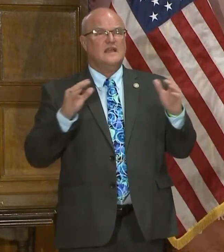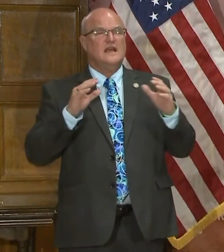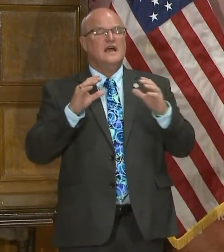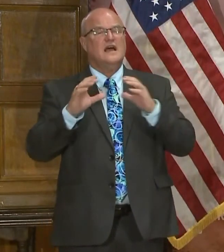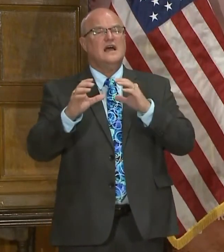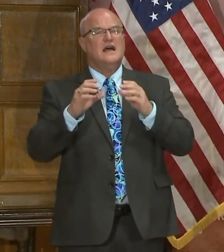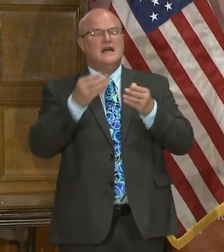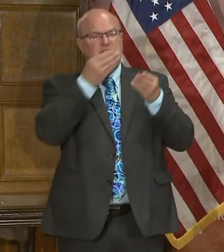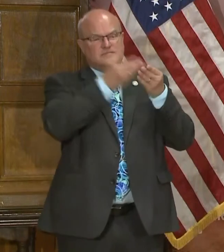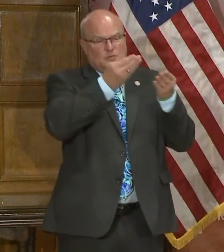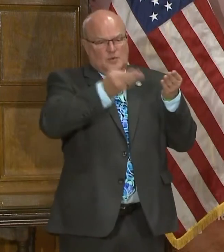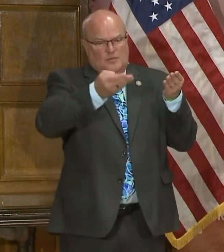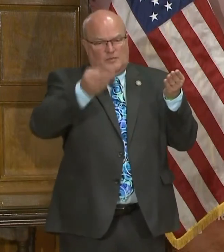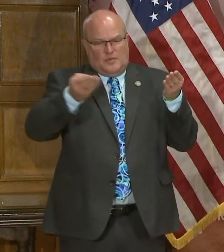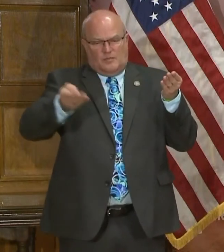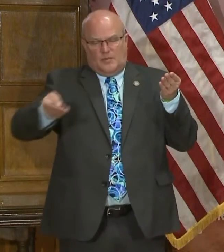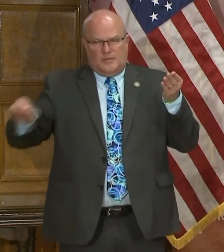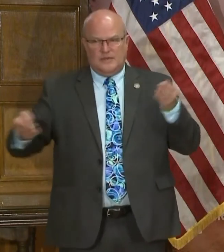communication of the disease in our